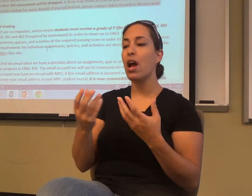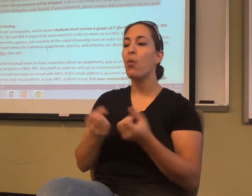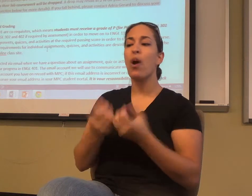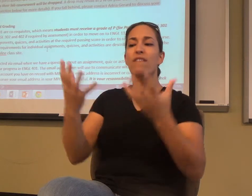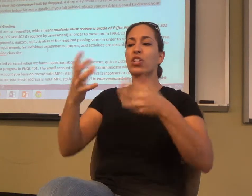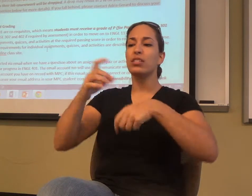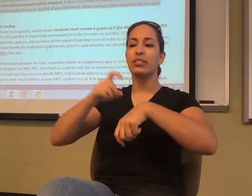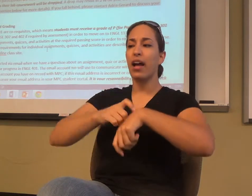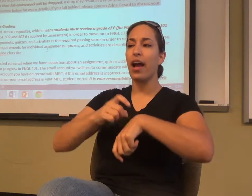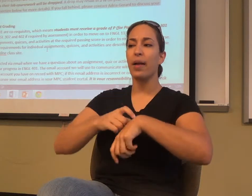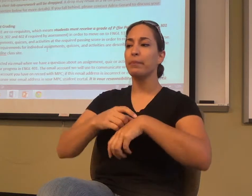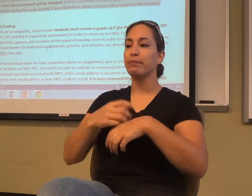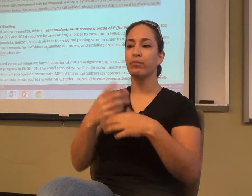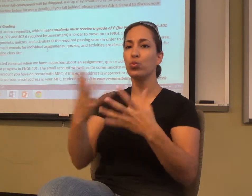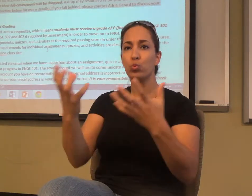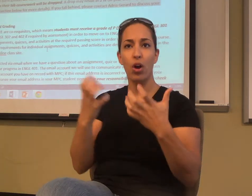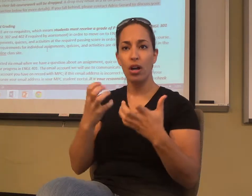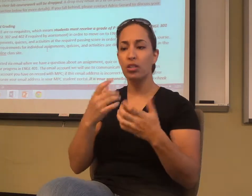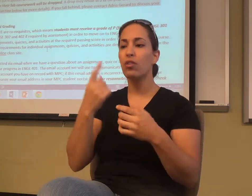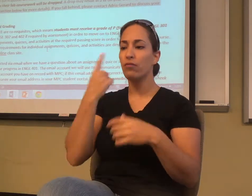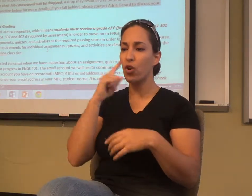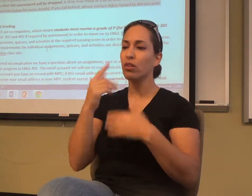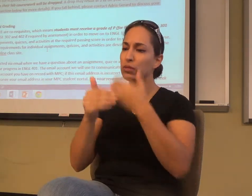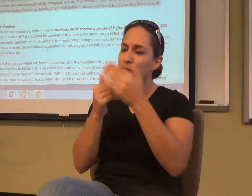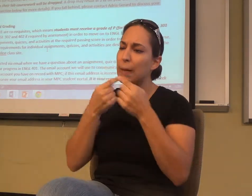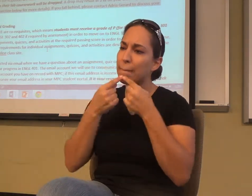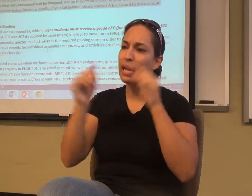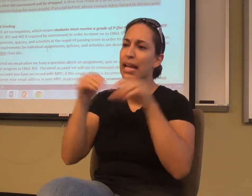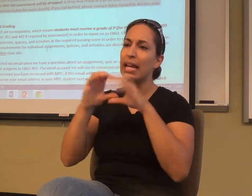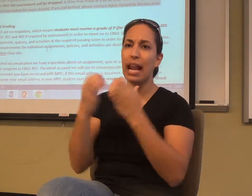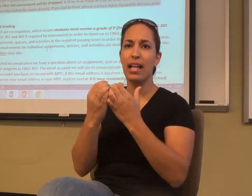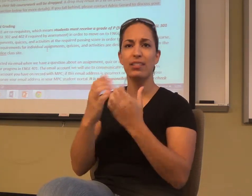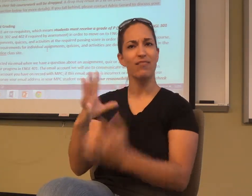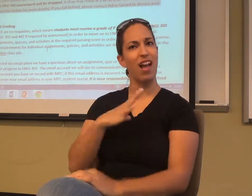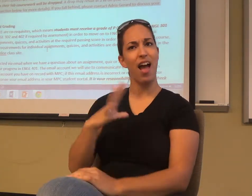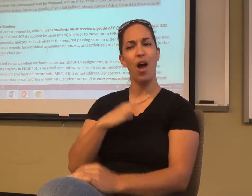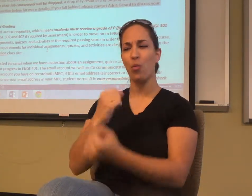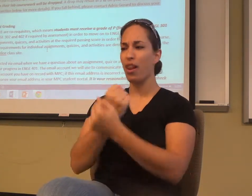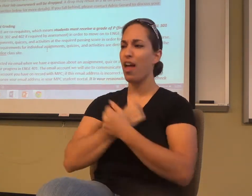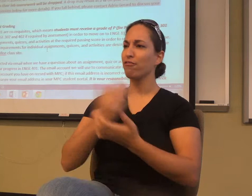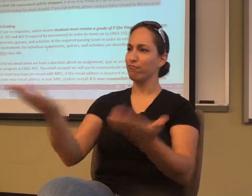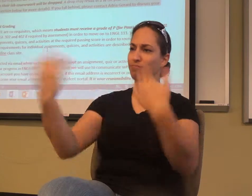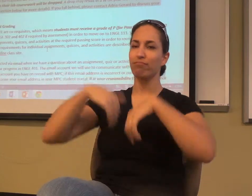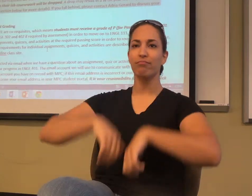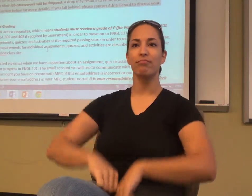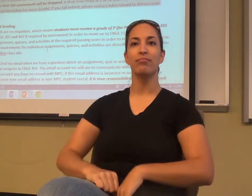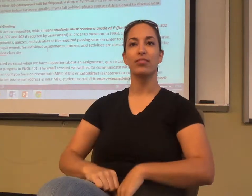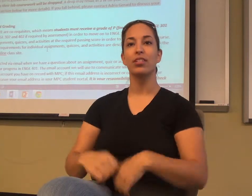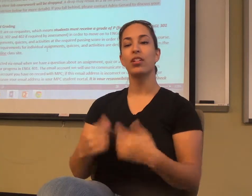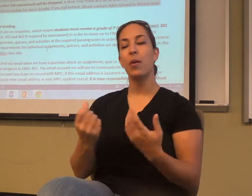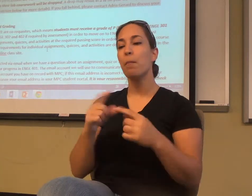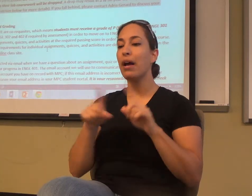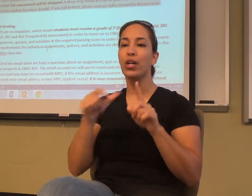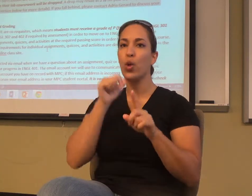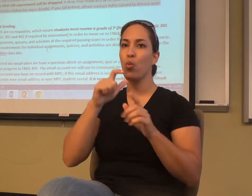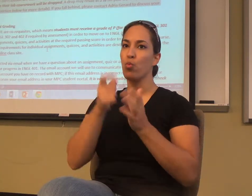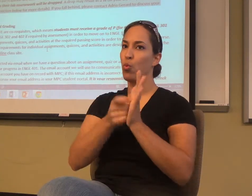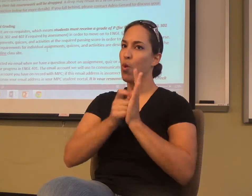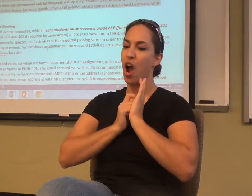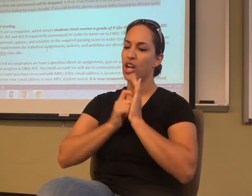classes. We'd love to have you. Okay? But you're not required to spend any more time than it takes to finish your lab work. Okay?